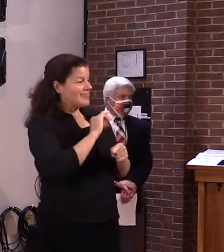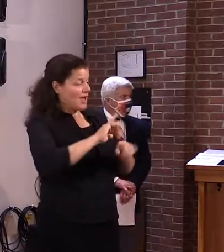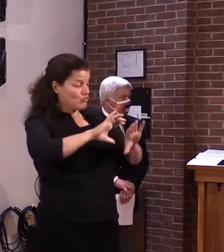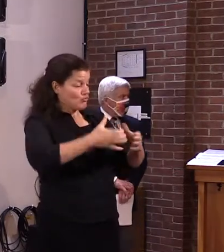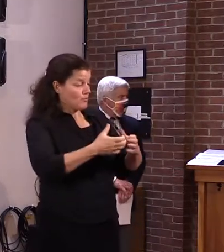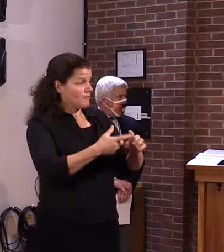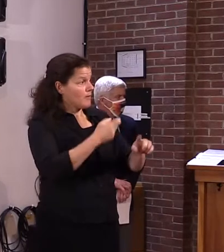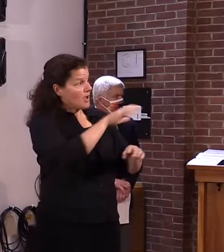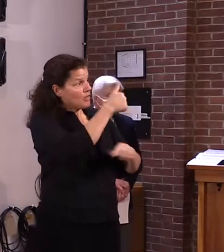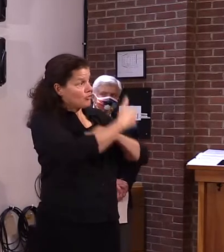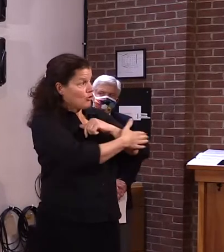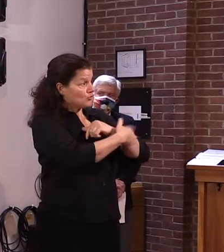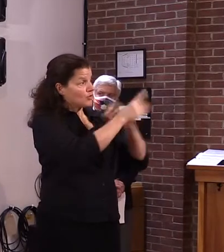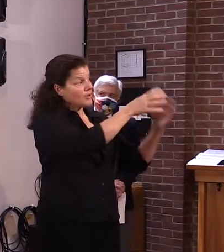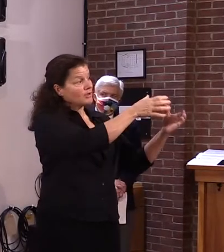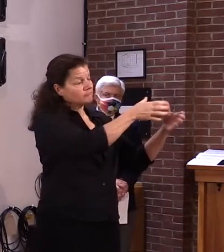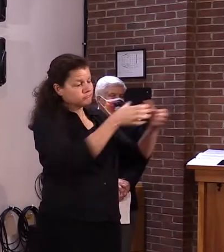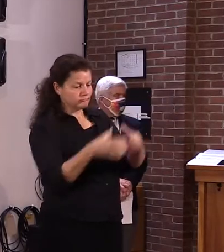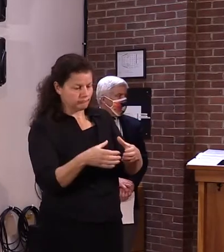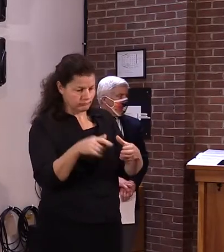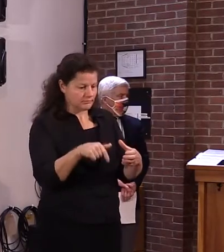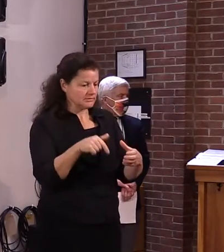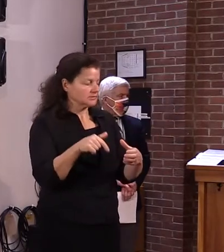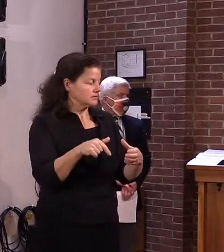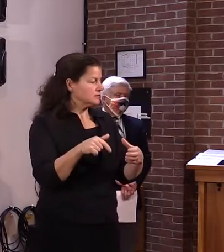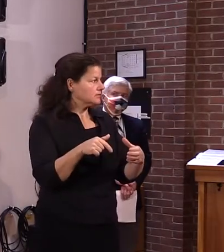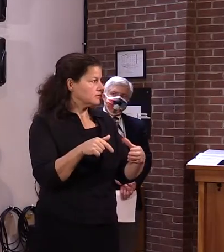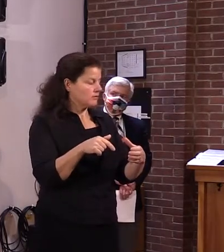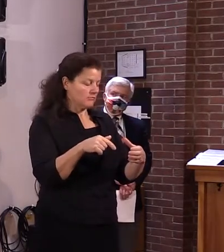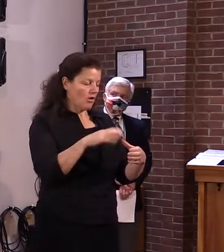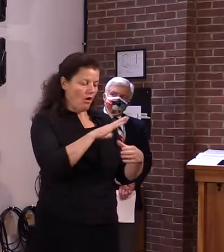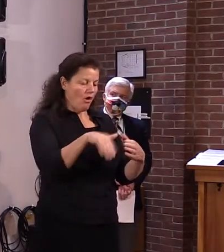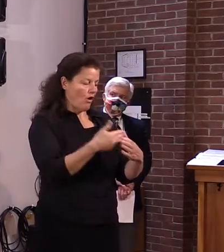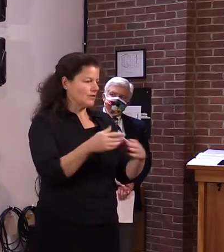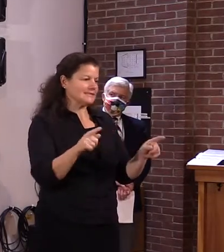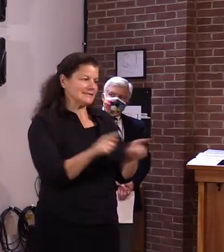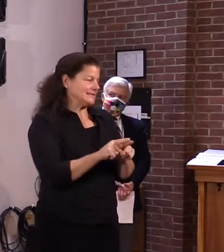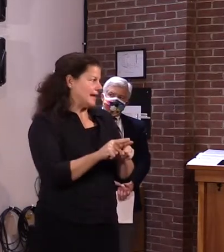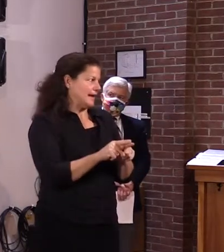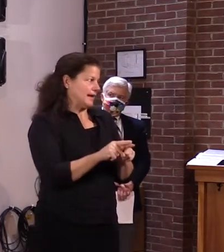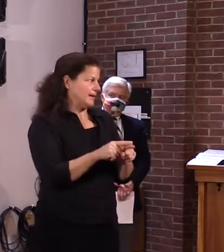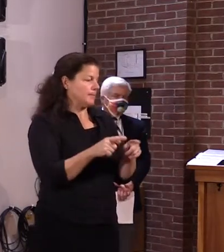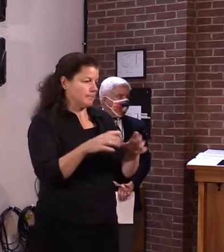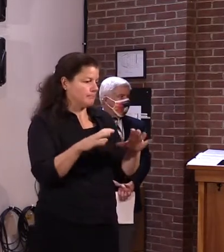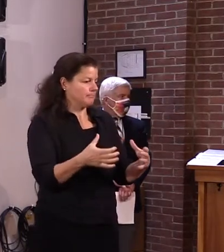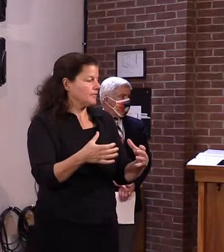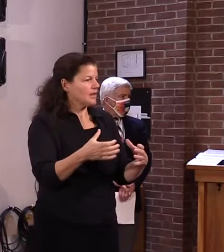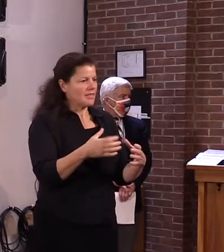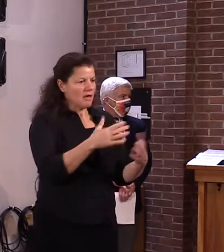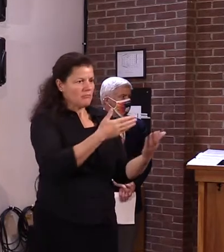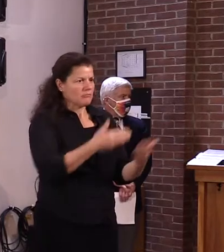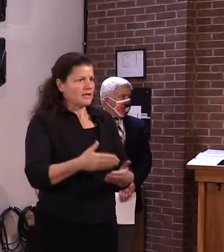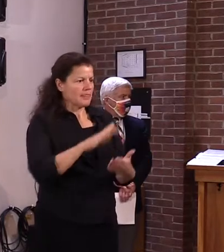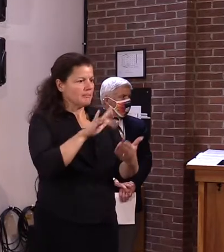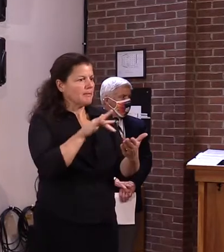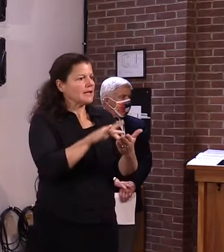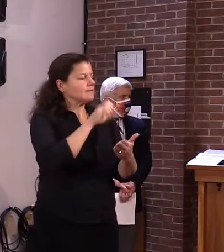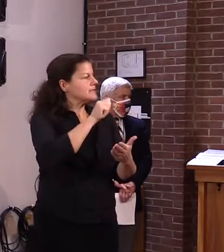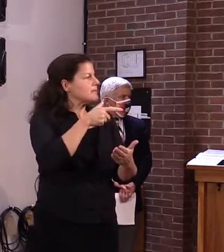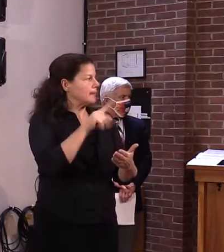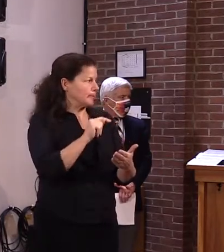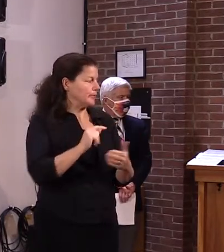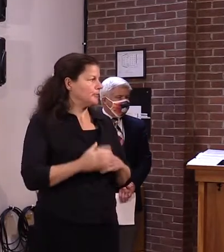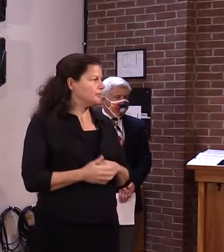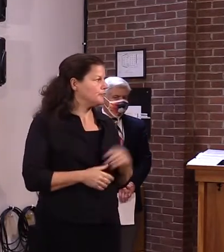together as a large group in the middle of September. Understood. Thank you. And Governor,